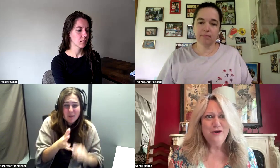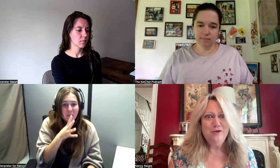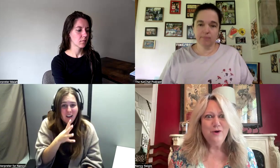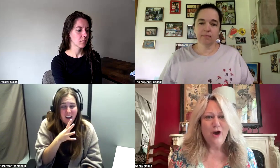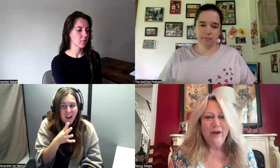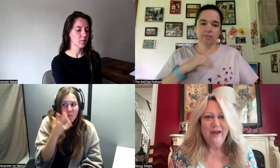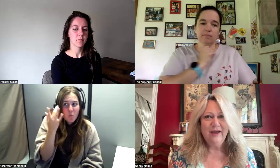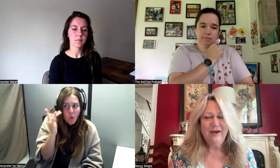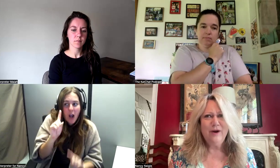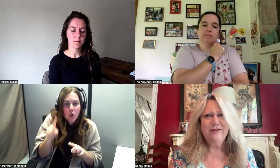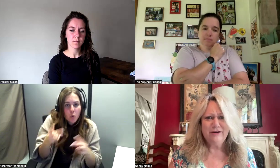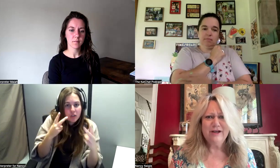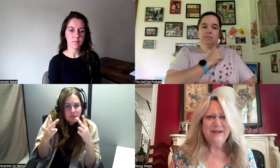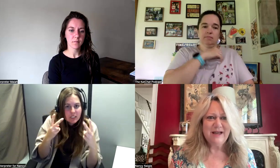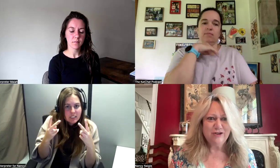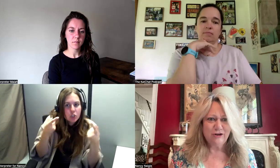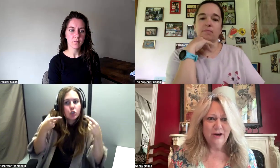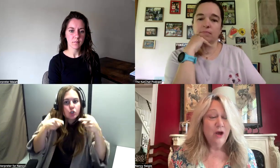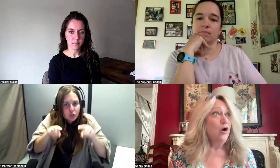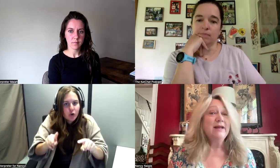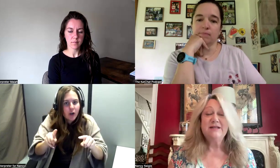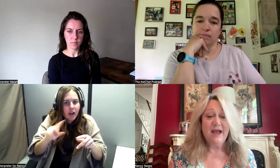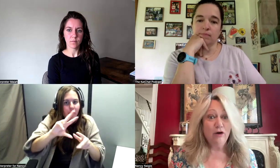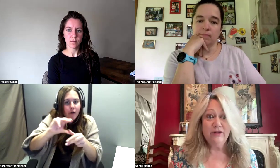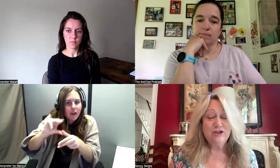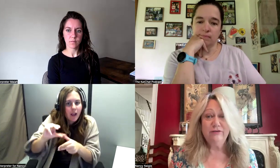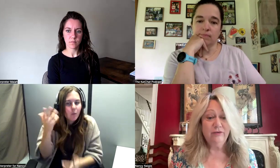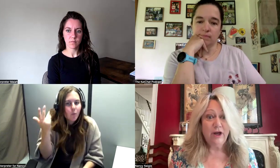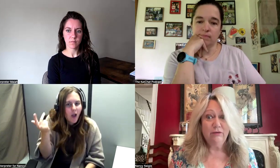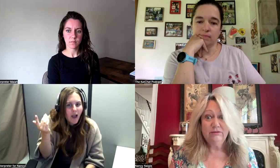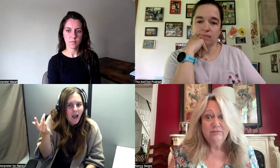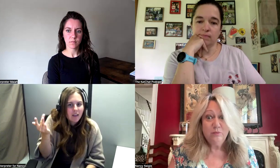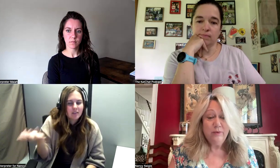why are you going where there could be danger in a town that